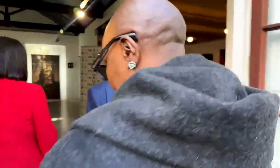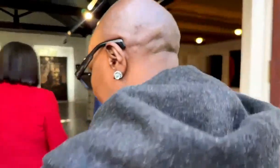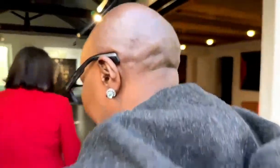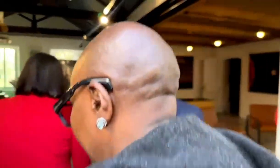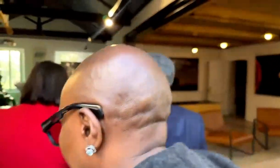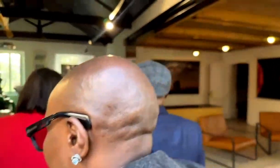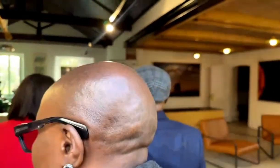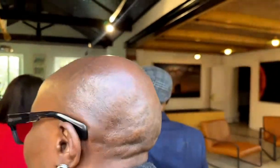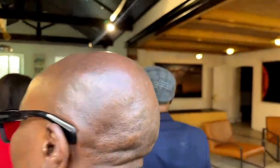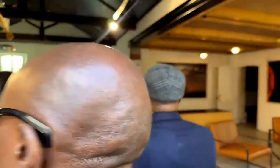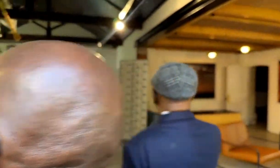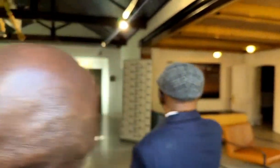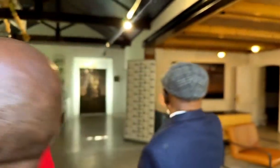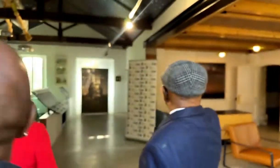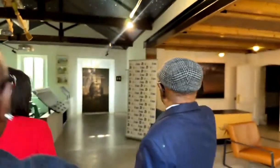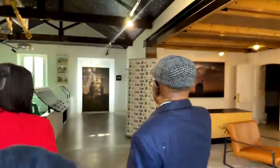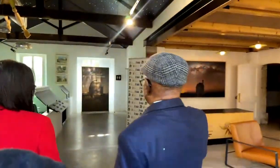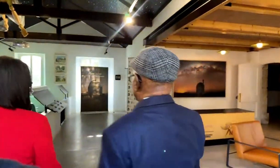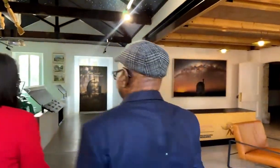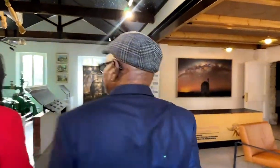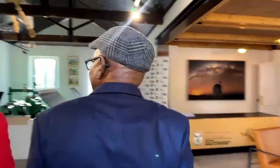hands again.